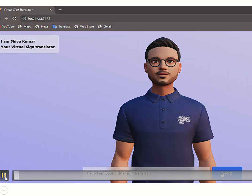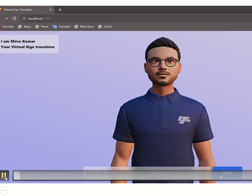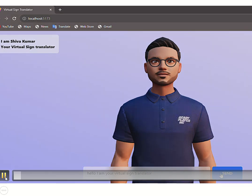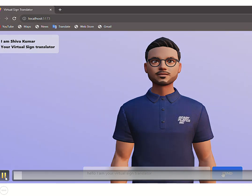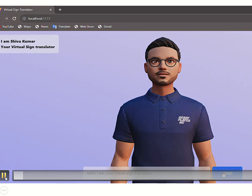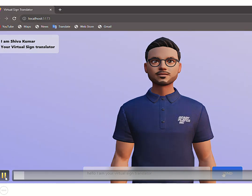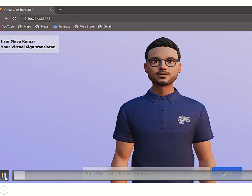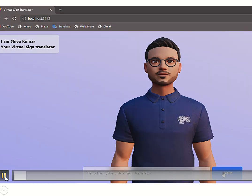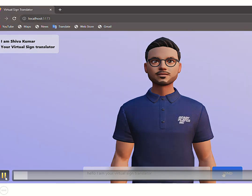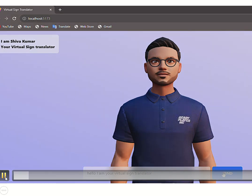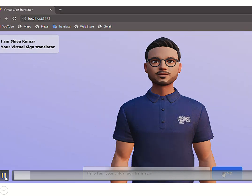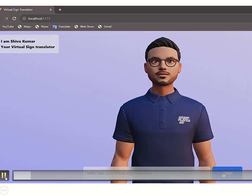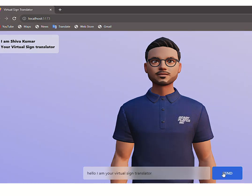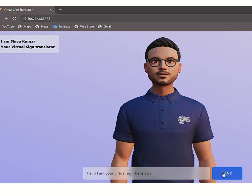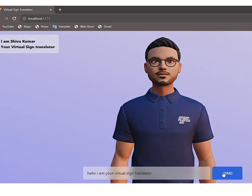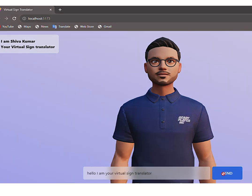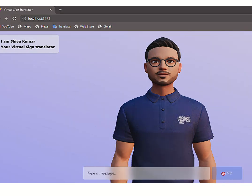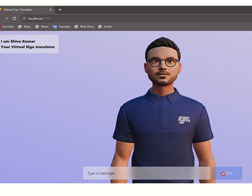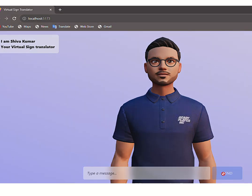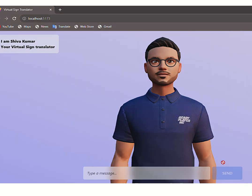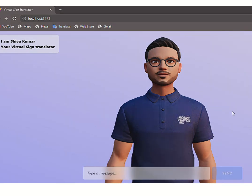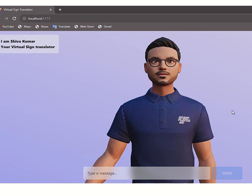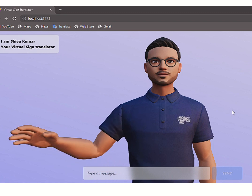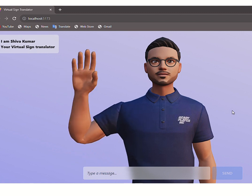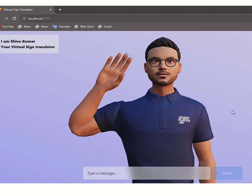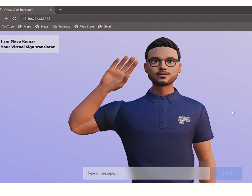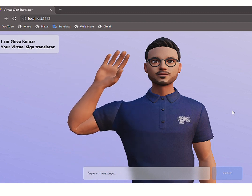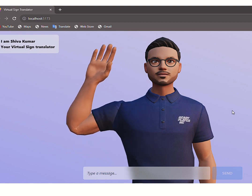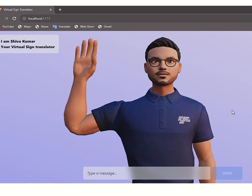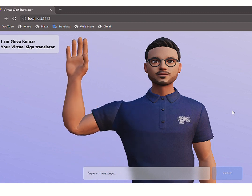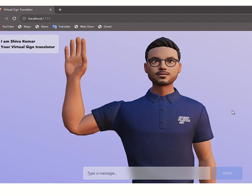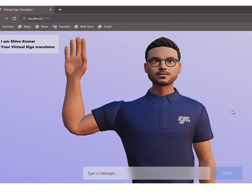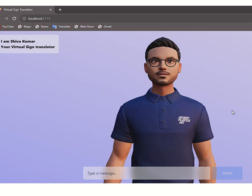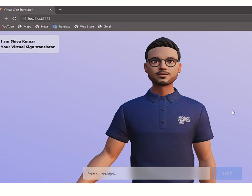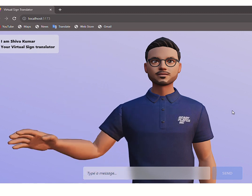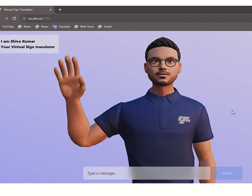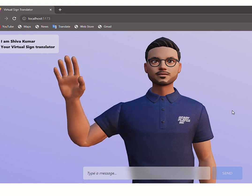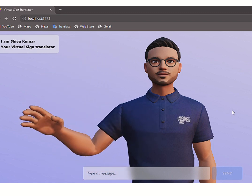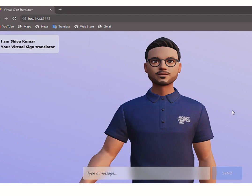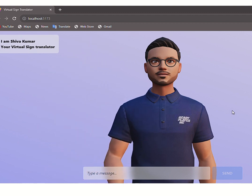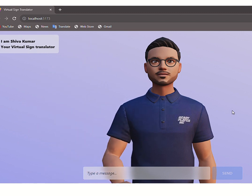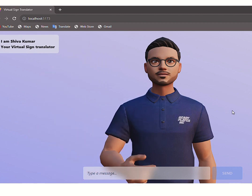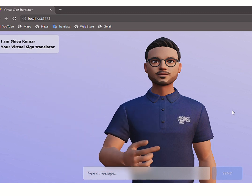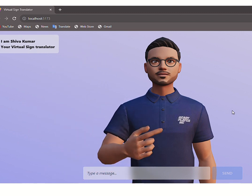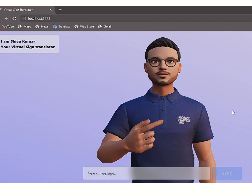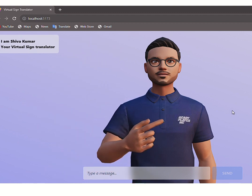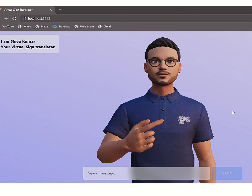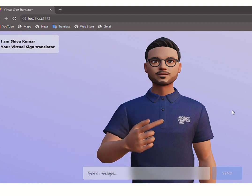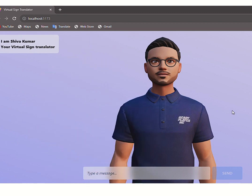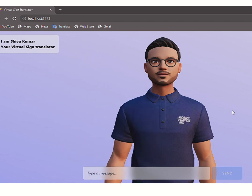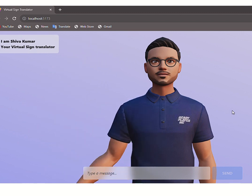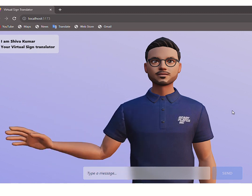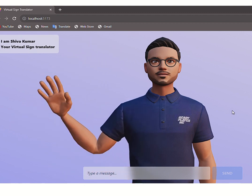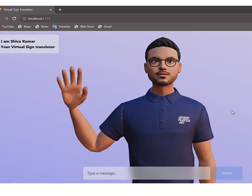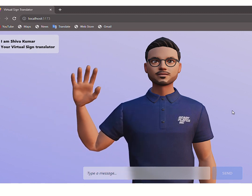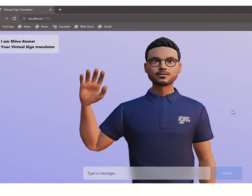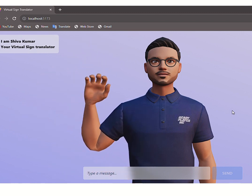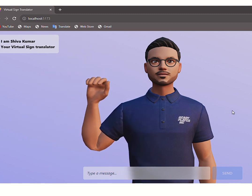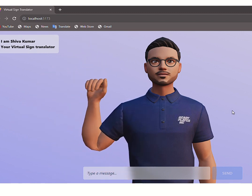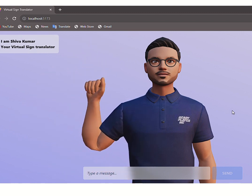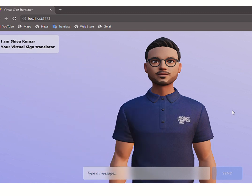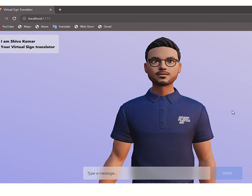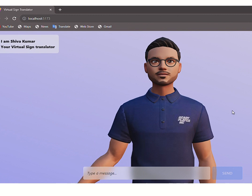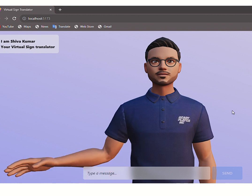See, once the input has been given, automatically the avatar component shows you what is